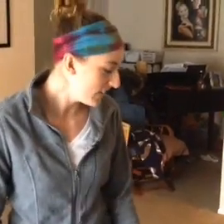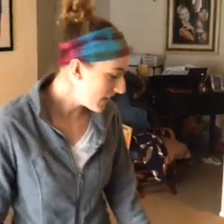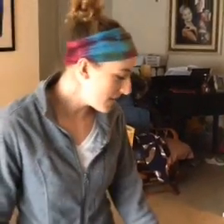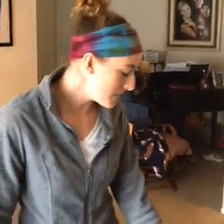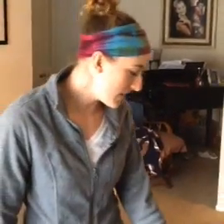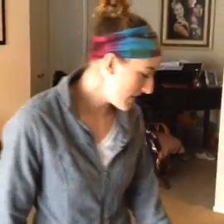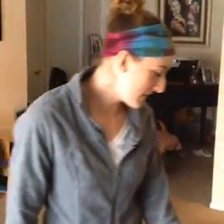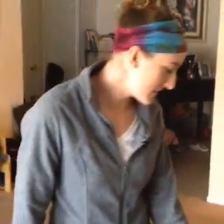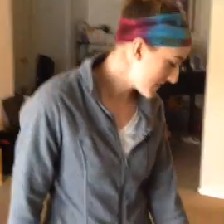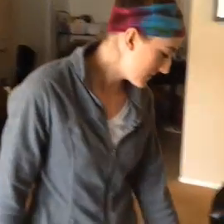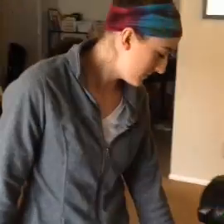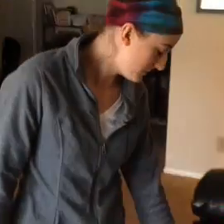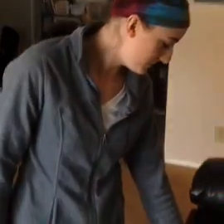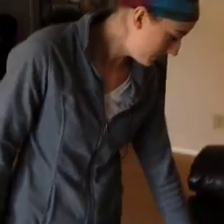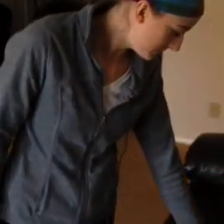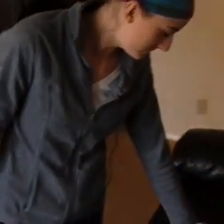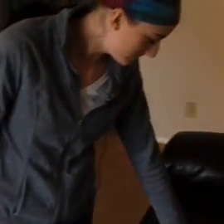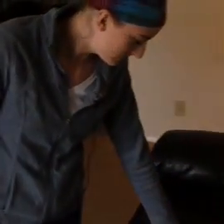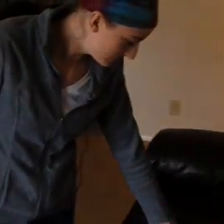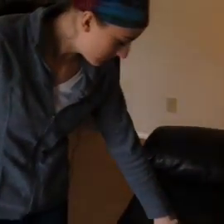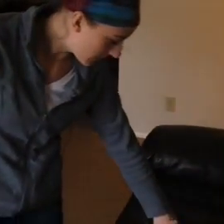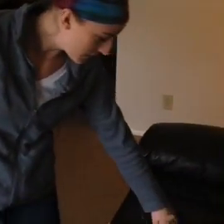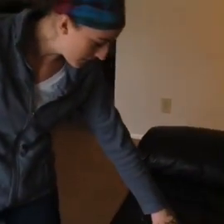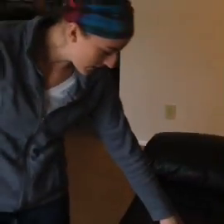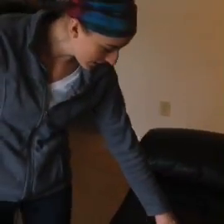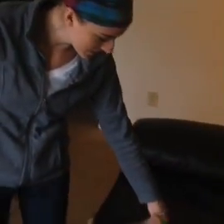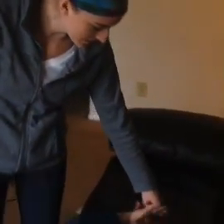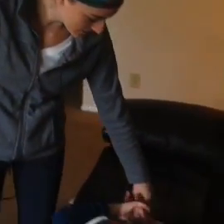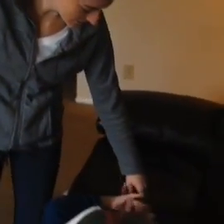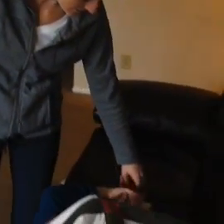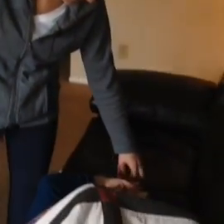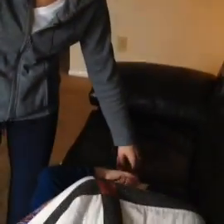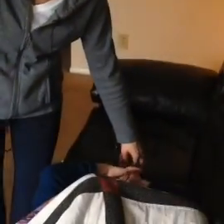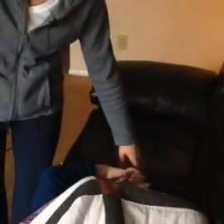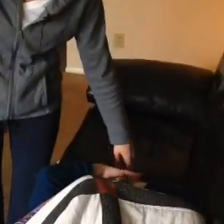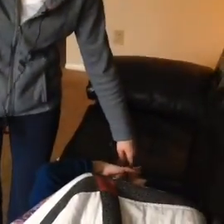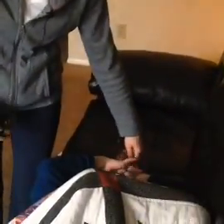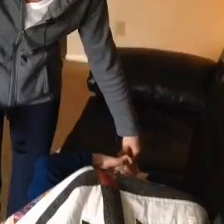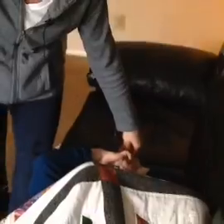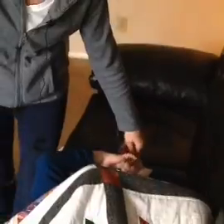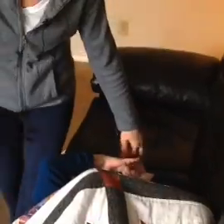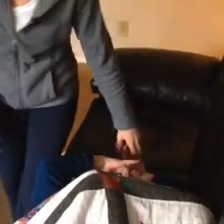Hi, Max. Hi, Max. Hi.